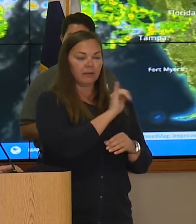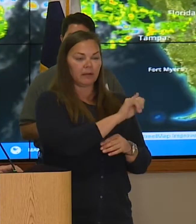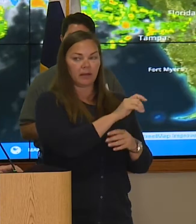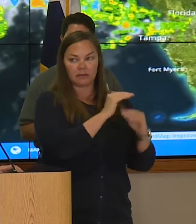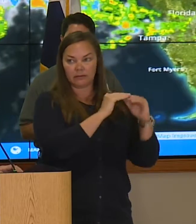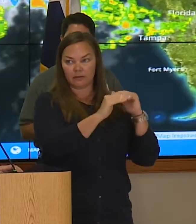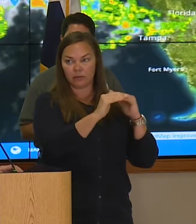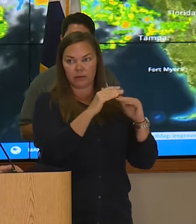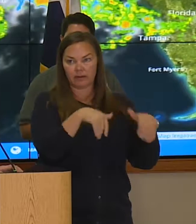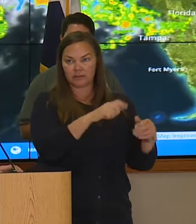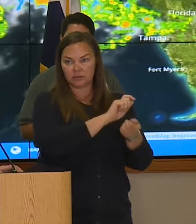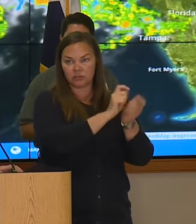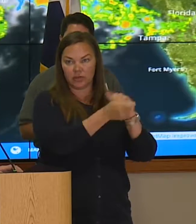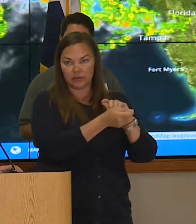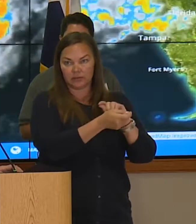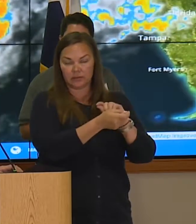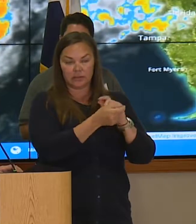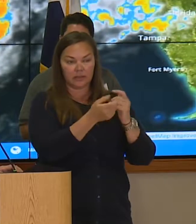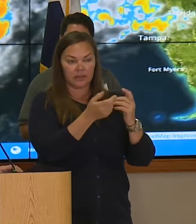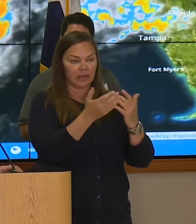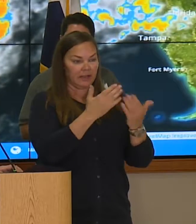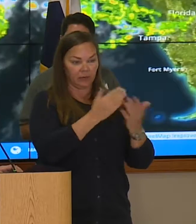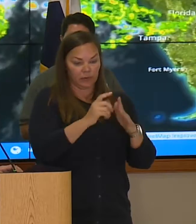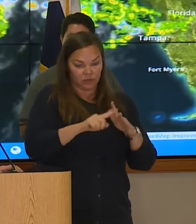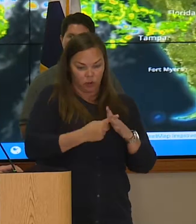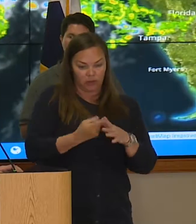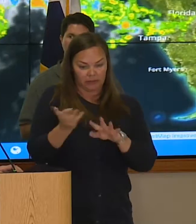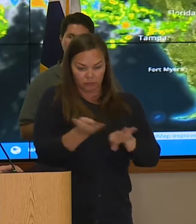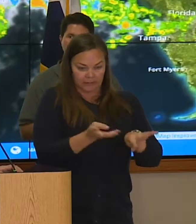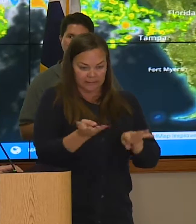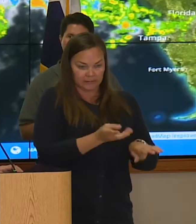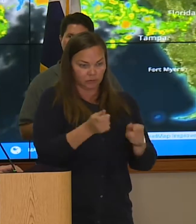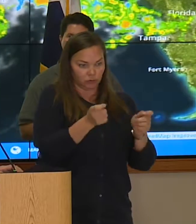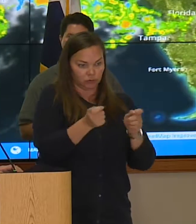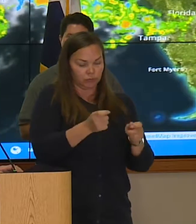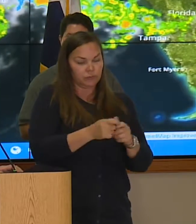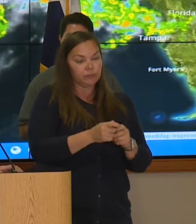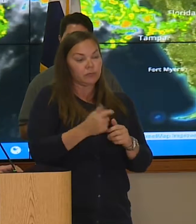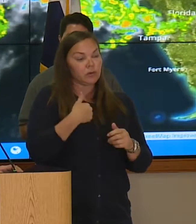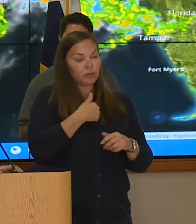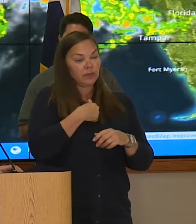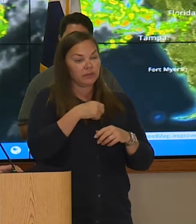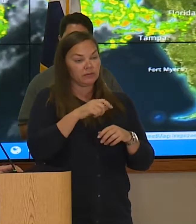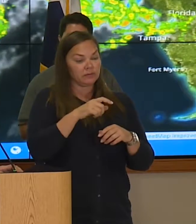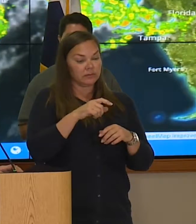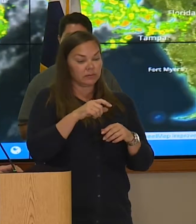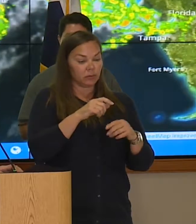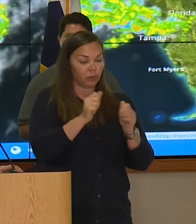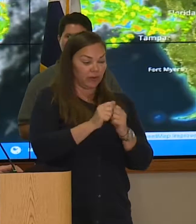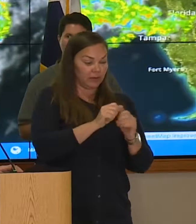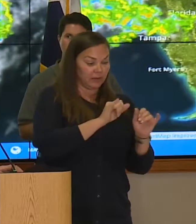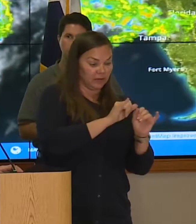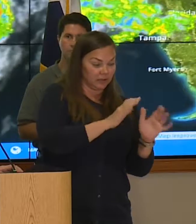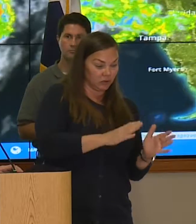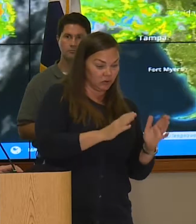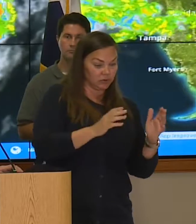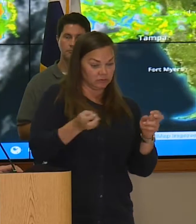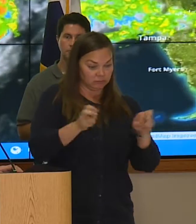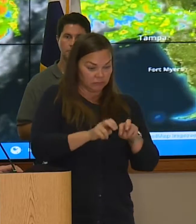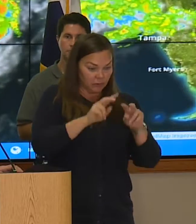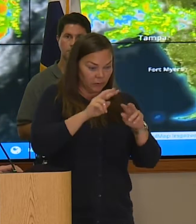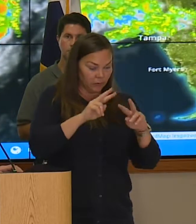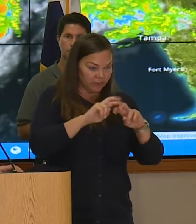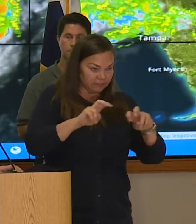even when these releases were begun. We've examined some of the data with the Corps this morning and some flood